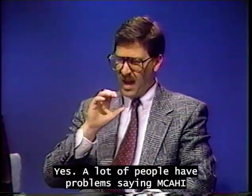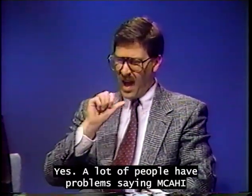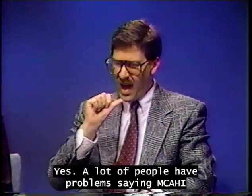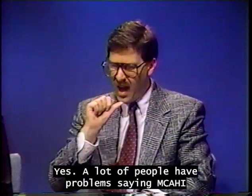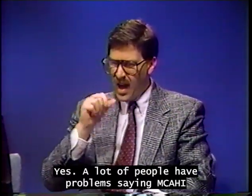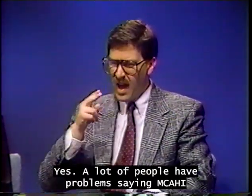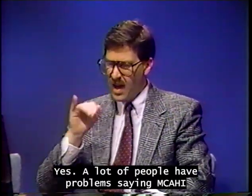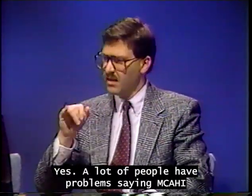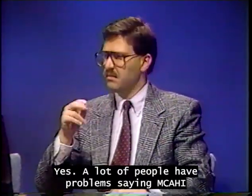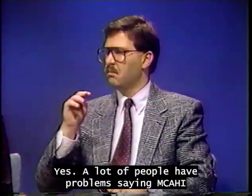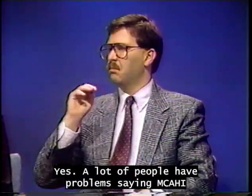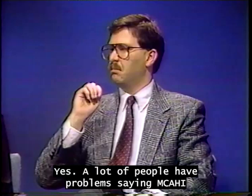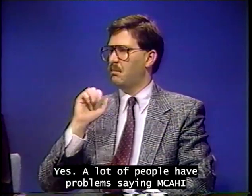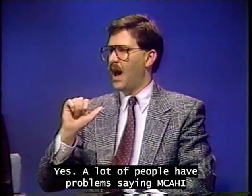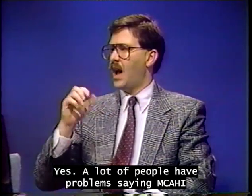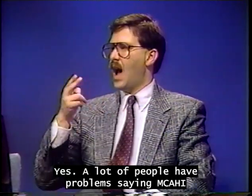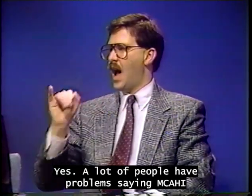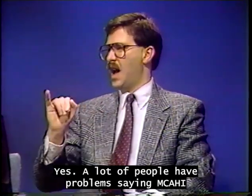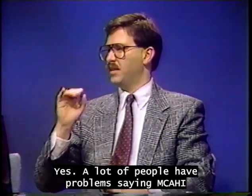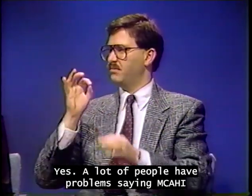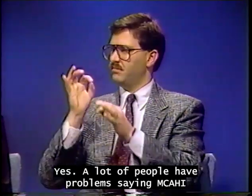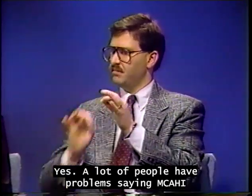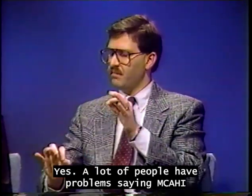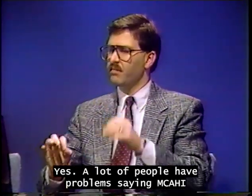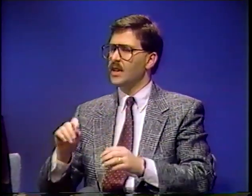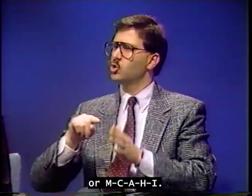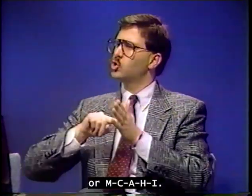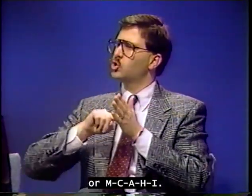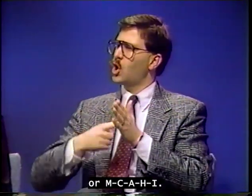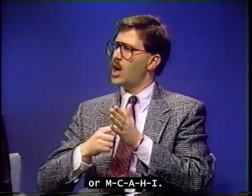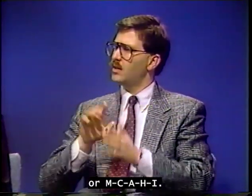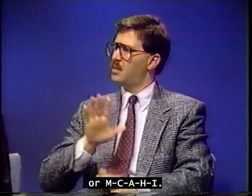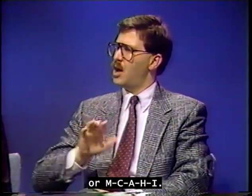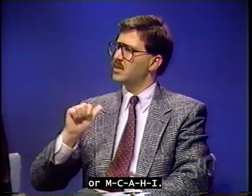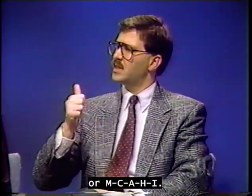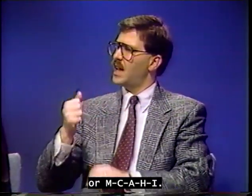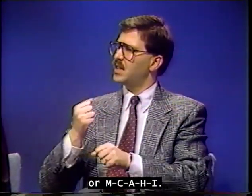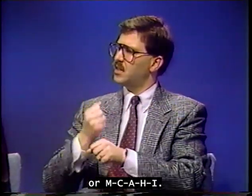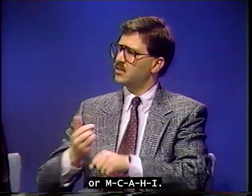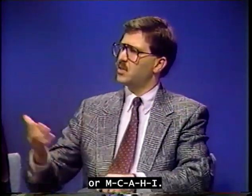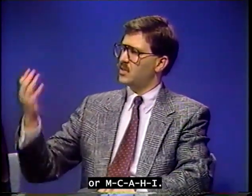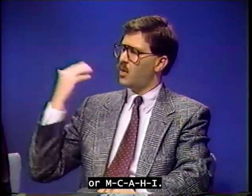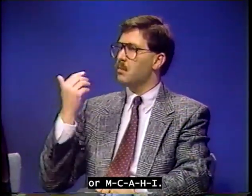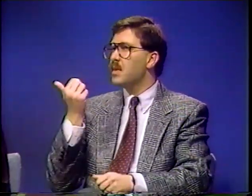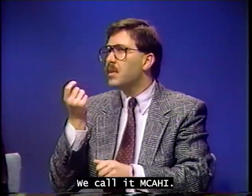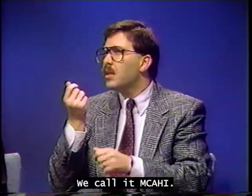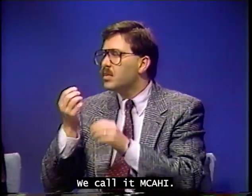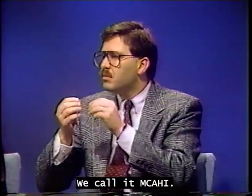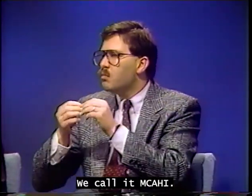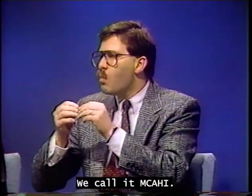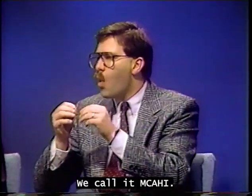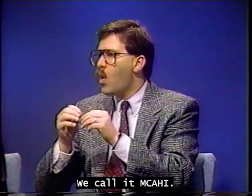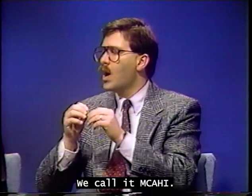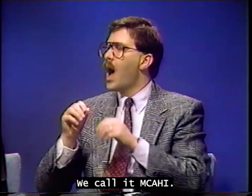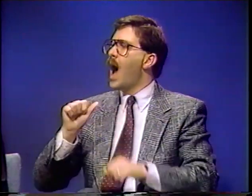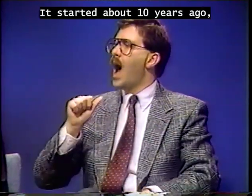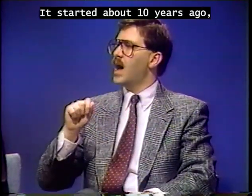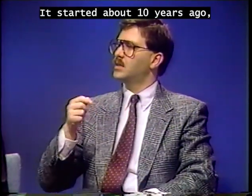Yes, a lot of people have problems saying MCI or M-C-A-H-I. We call it MCI. That